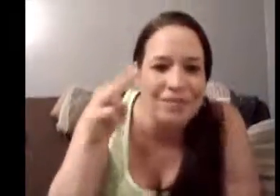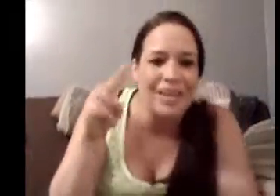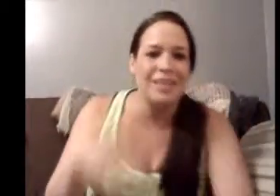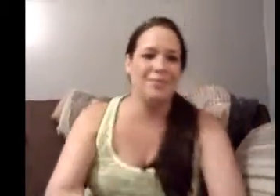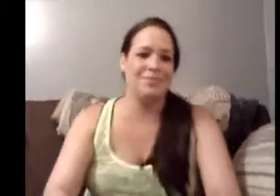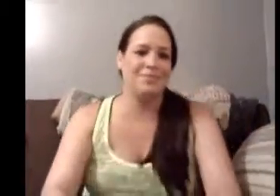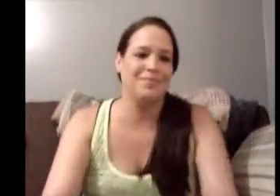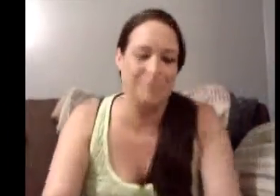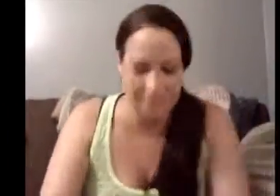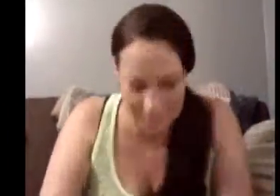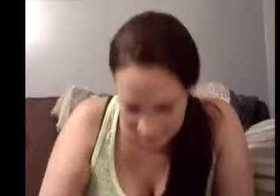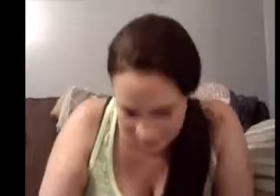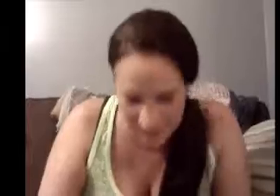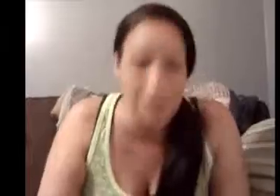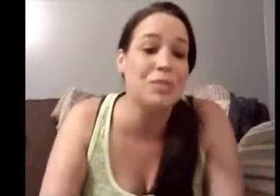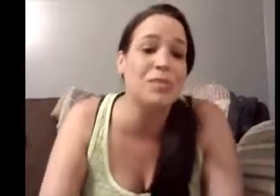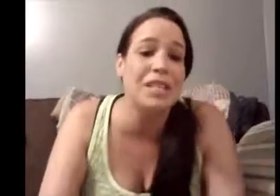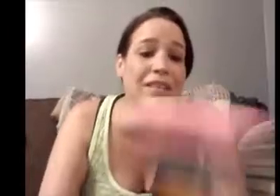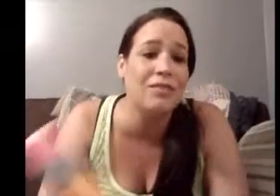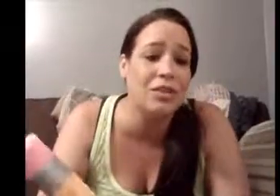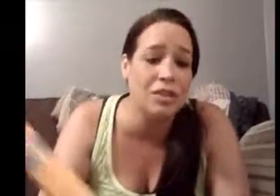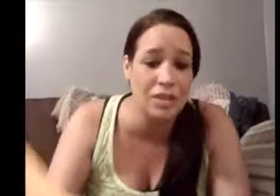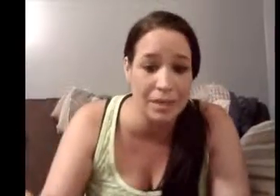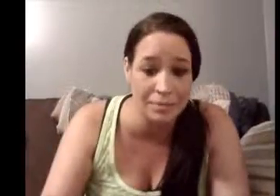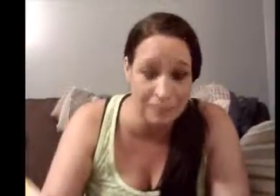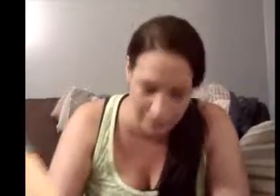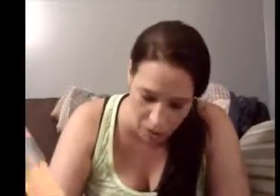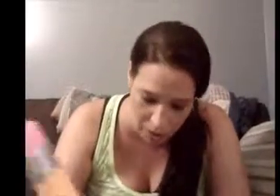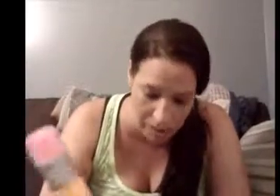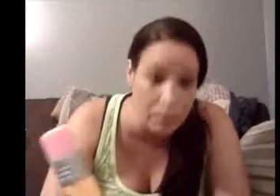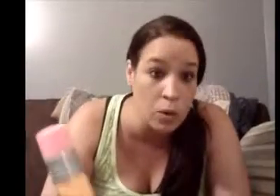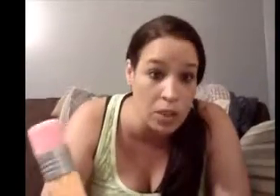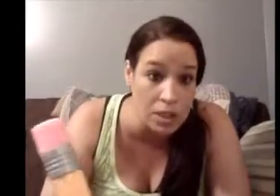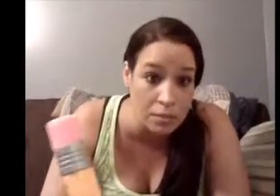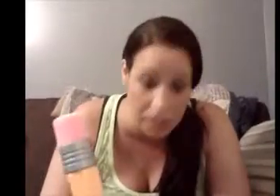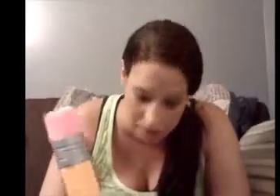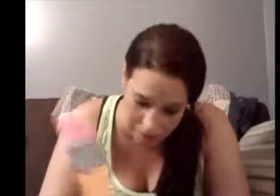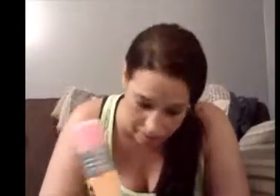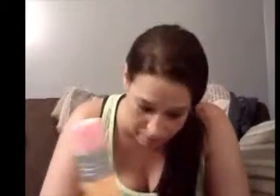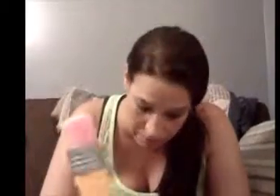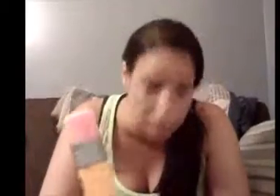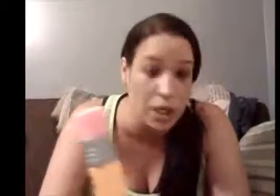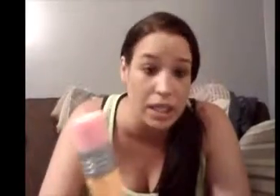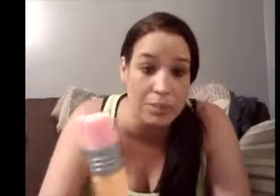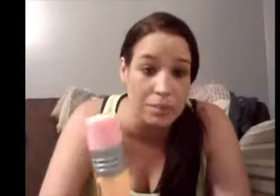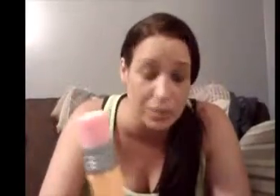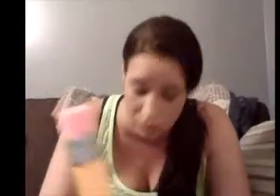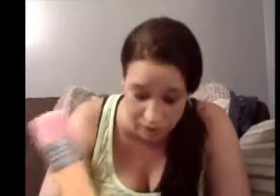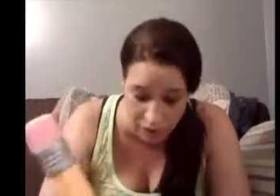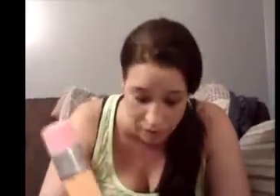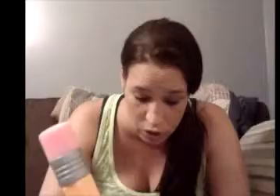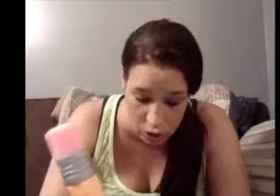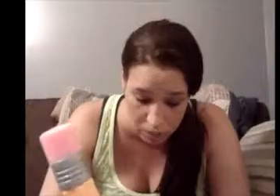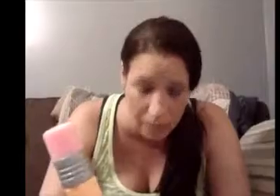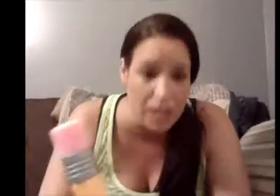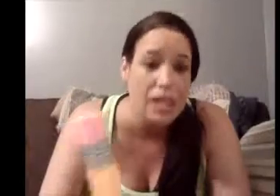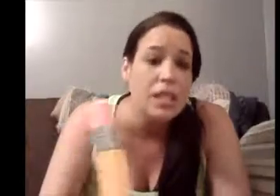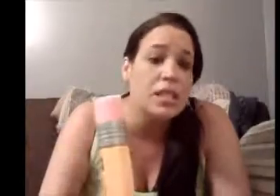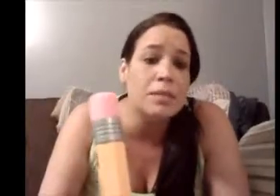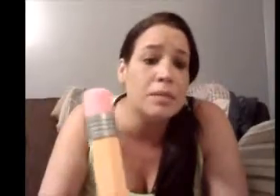funny. Anyways, we'll say that for another day. Okay, I'm going on 10 minutes. I'm trying to keep them very, very short, but sometimes I don't